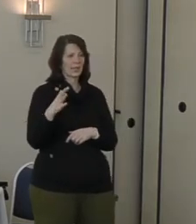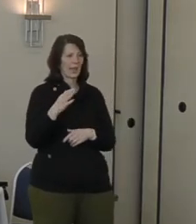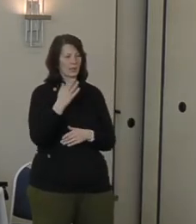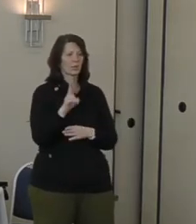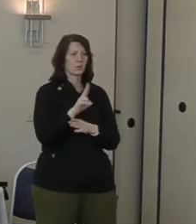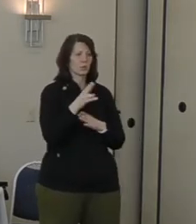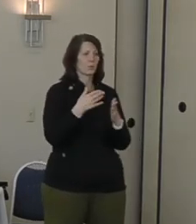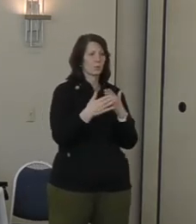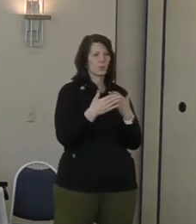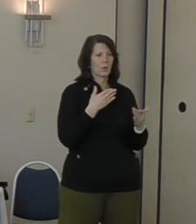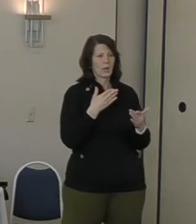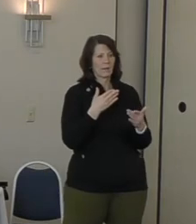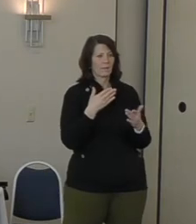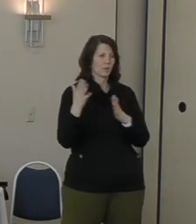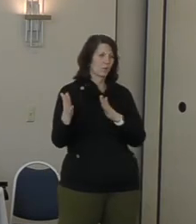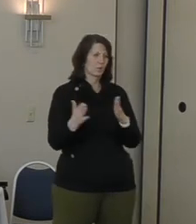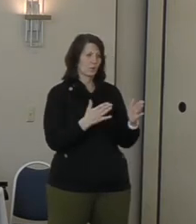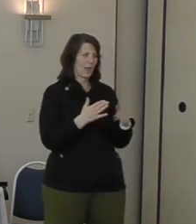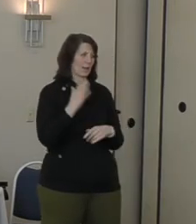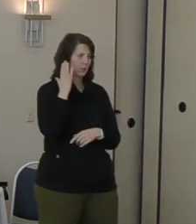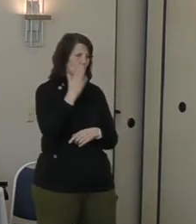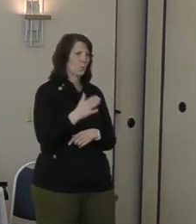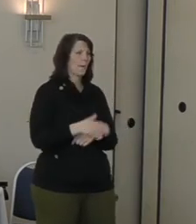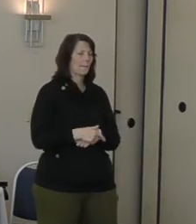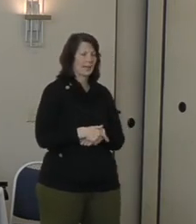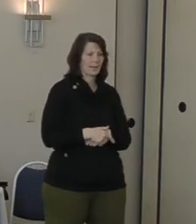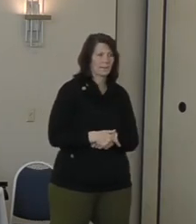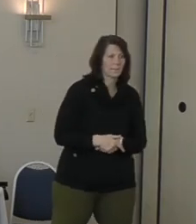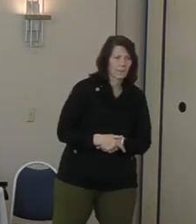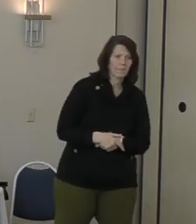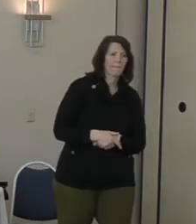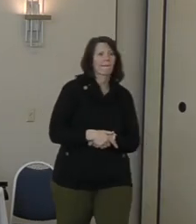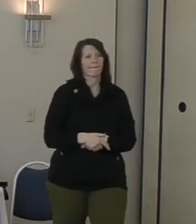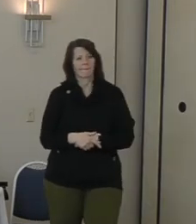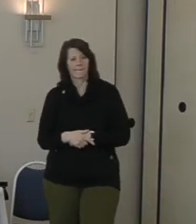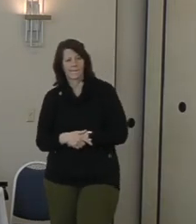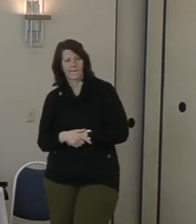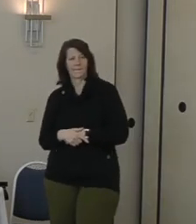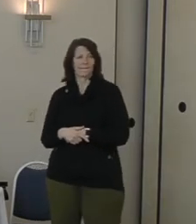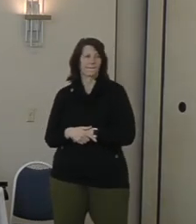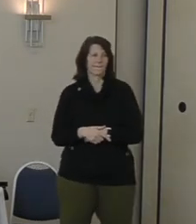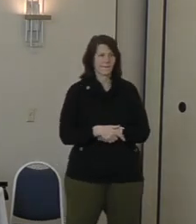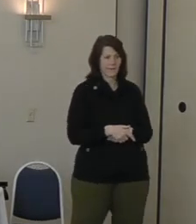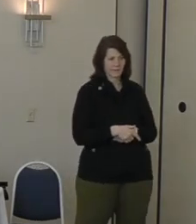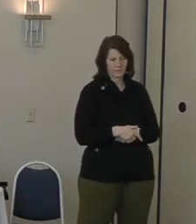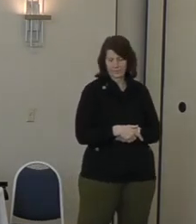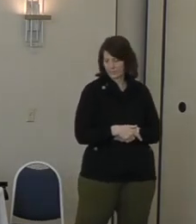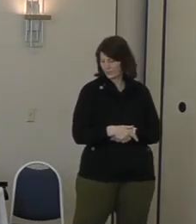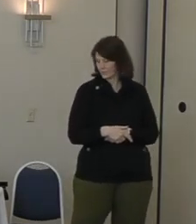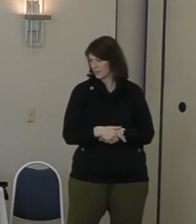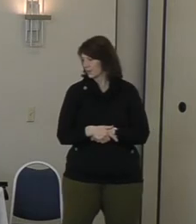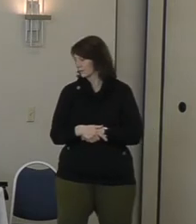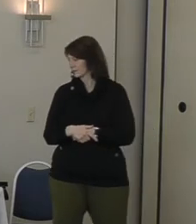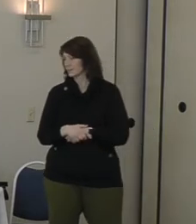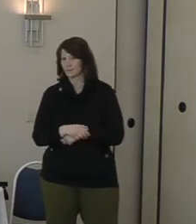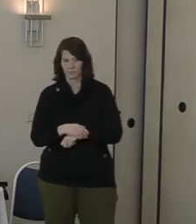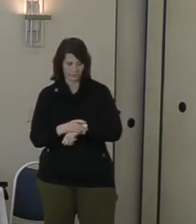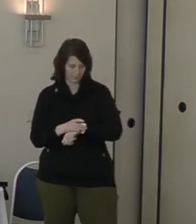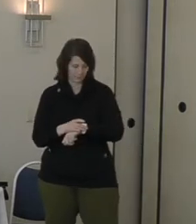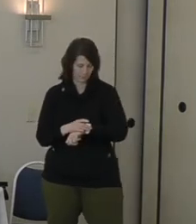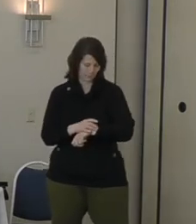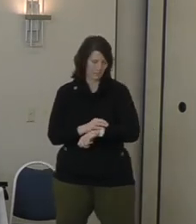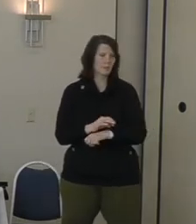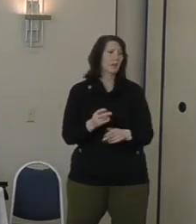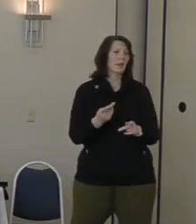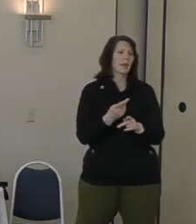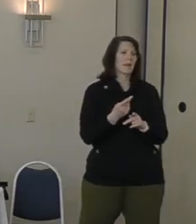whatever your strategy is going to be. It's not big on tactics and strategy, it's the whole thing, right? But figure out